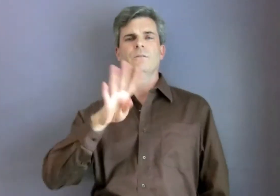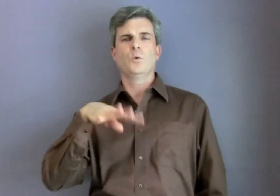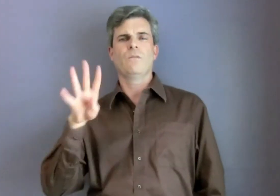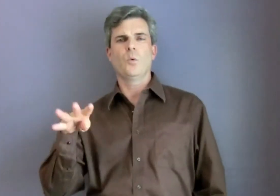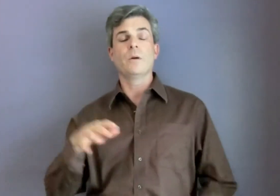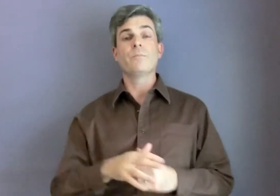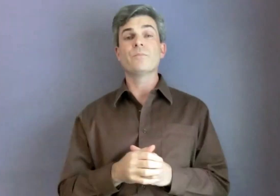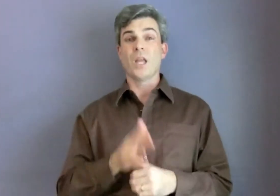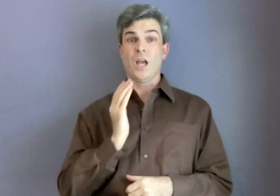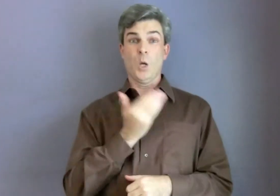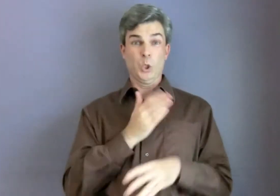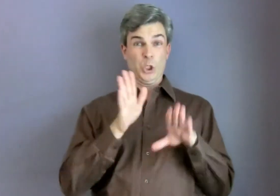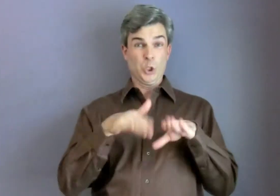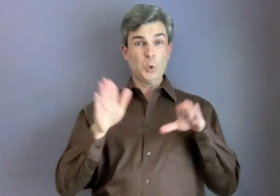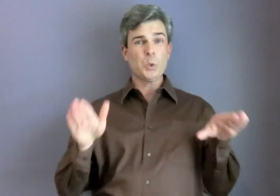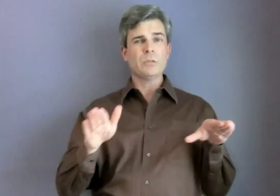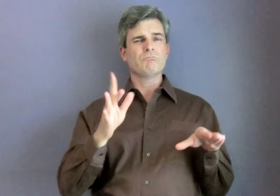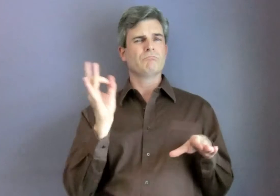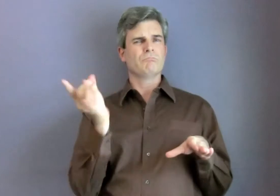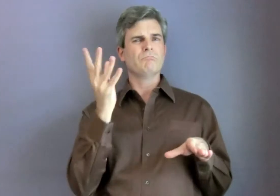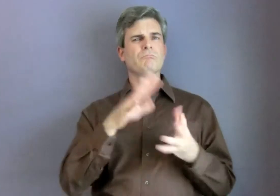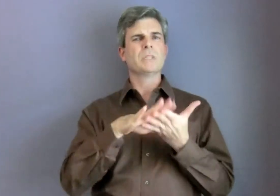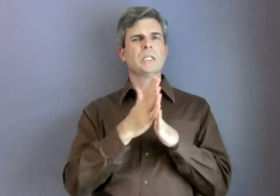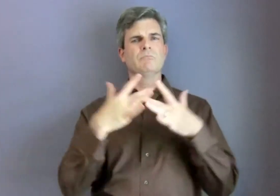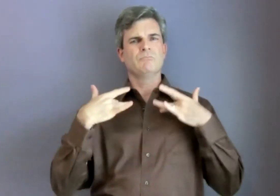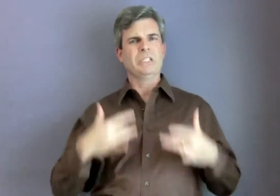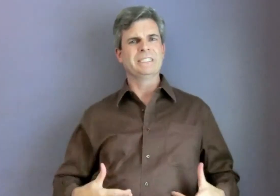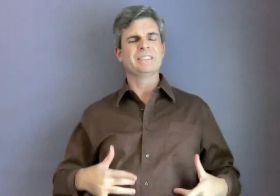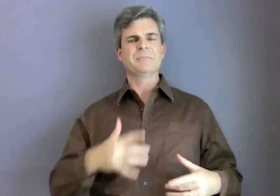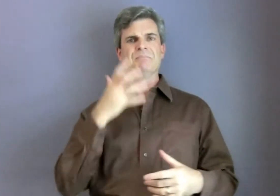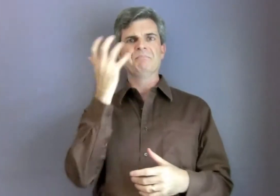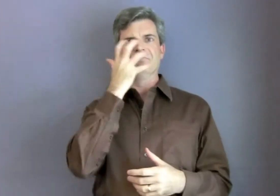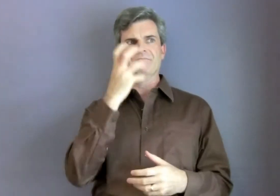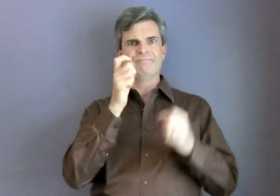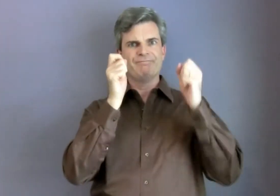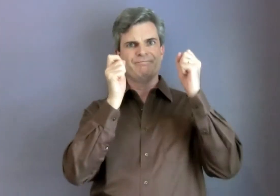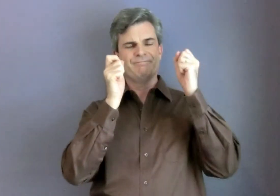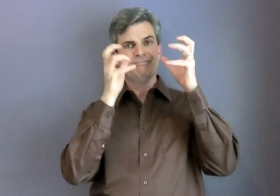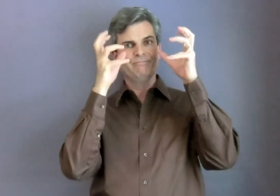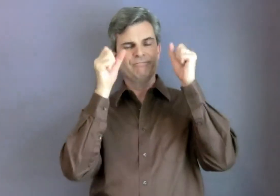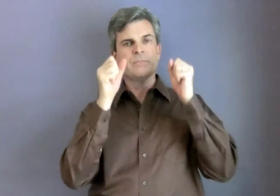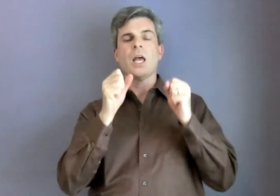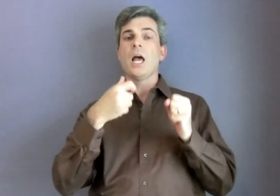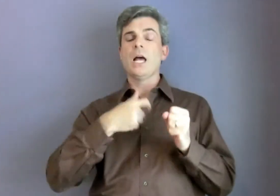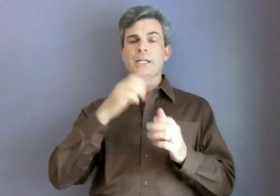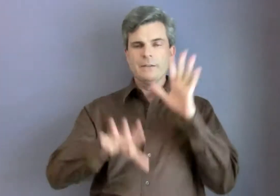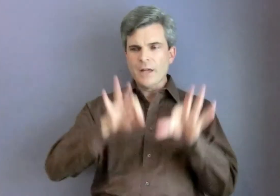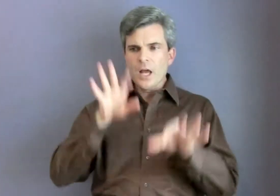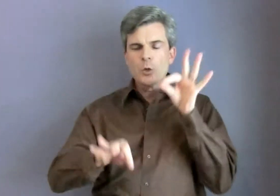at an alarming rate. I discovered during my recovery the third leading cause of death amongst teenagers is